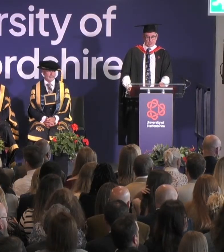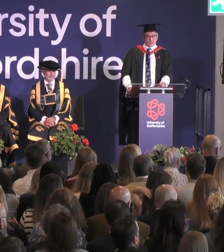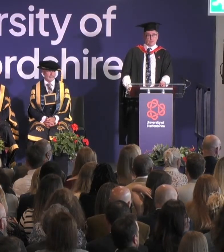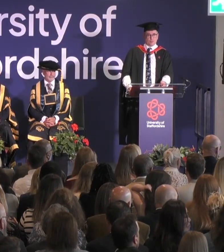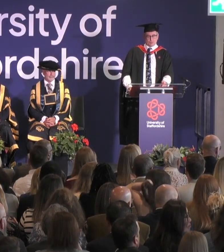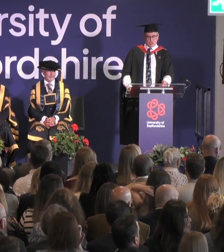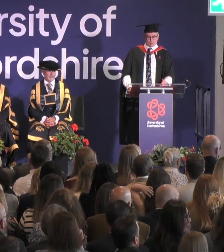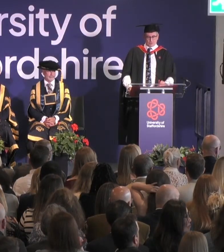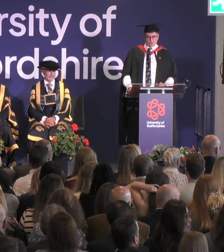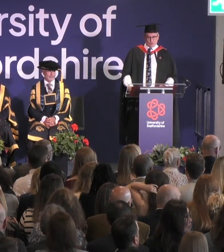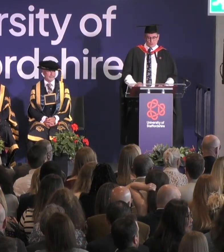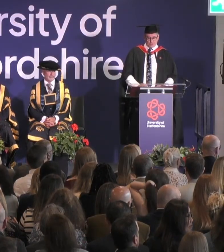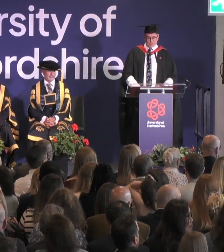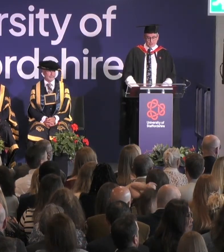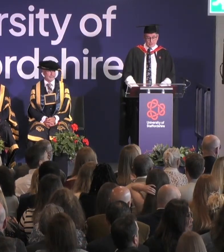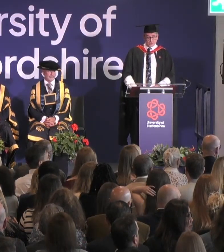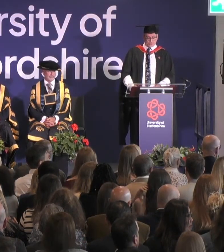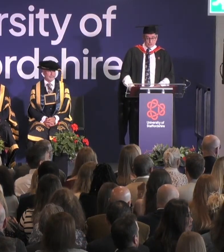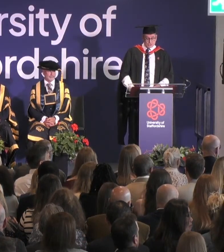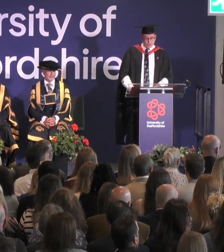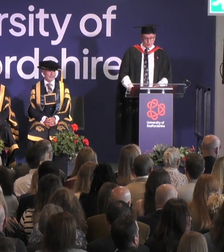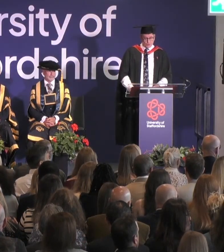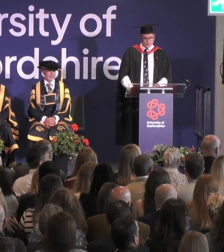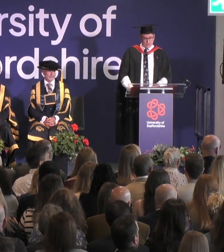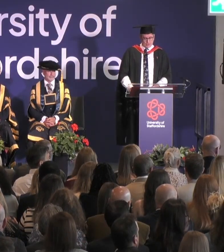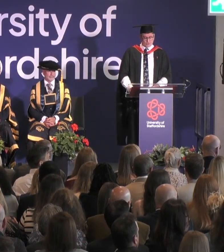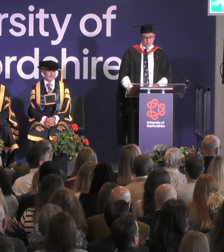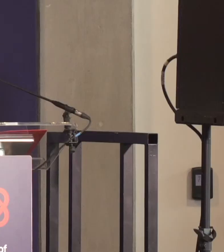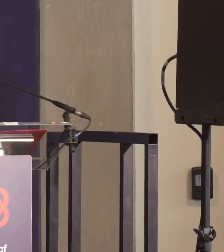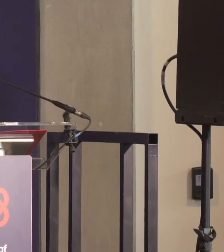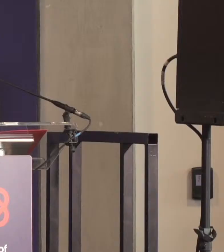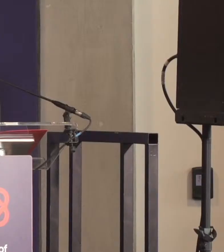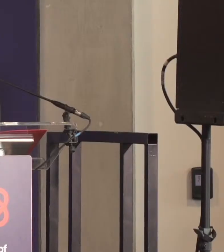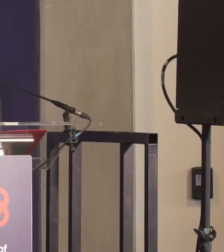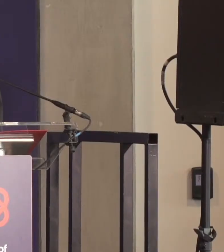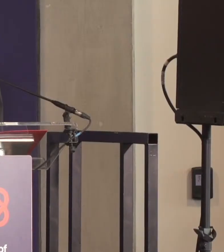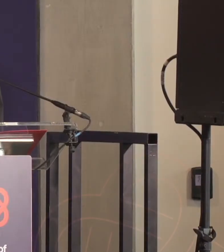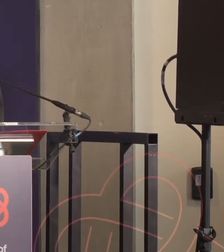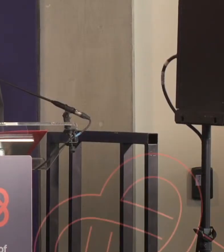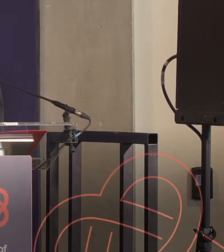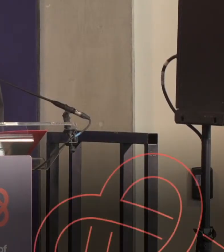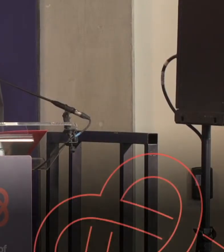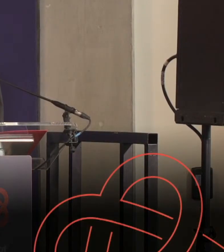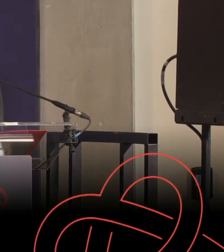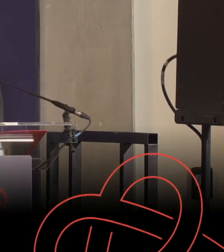Business from the Department of Creative Industries who have gained the following awards.